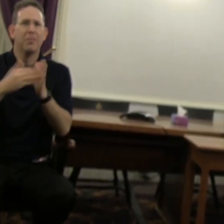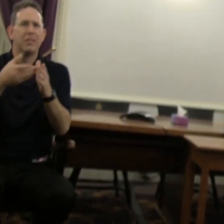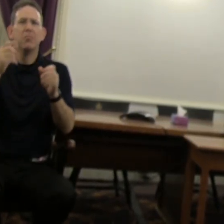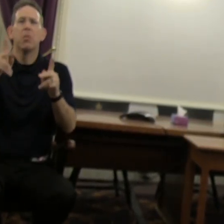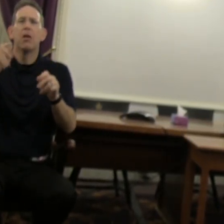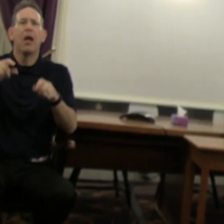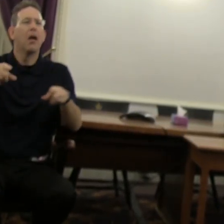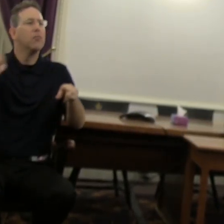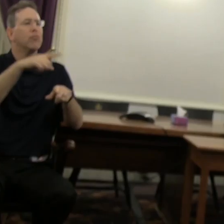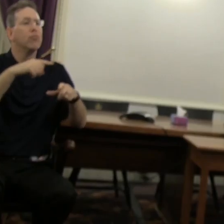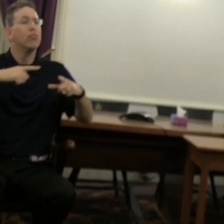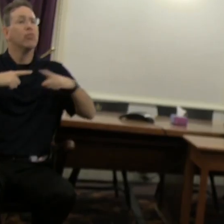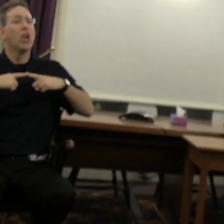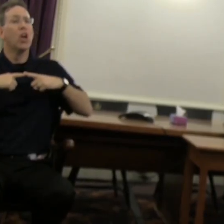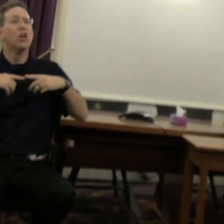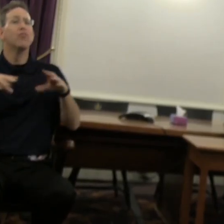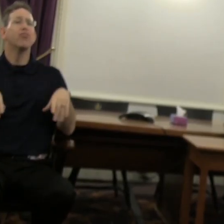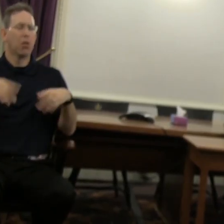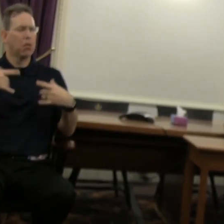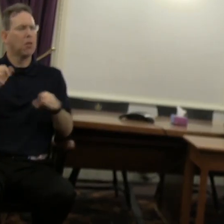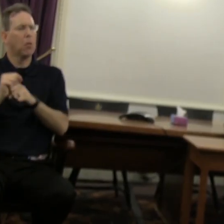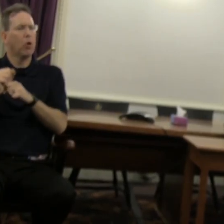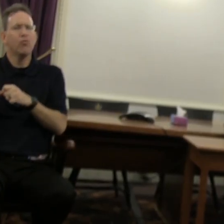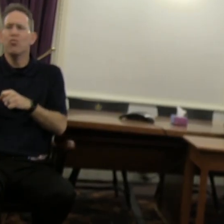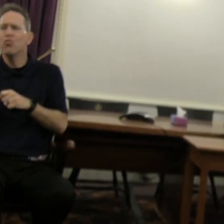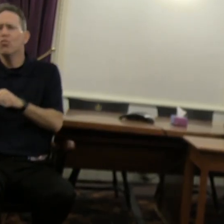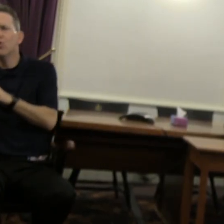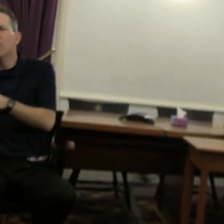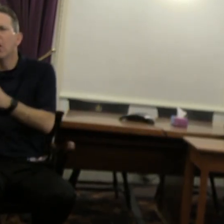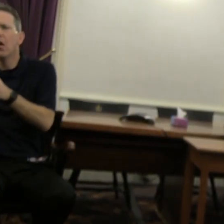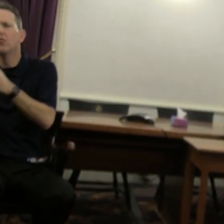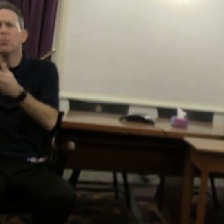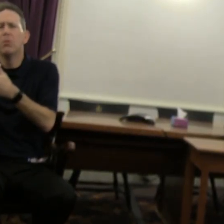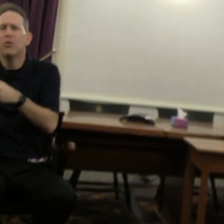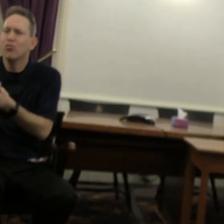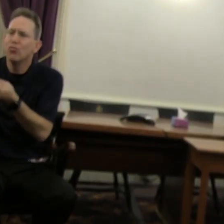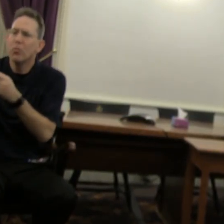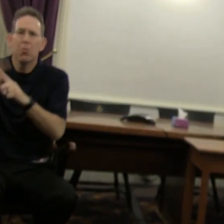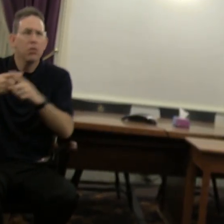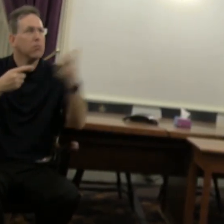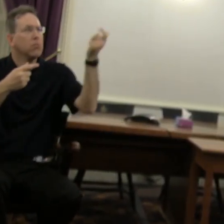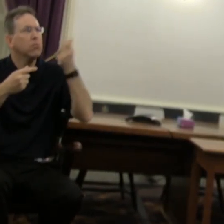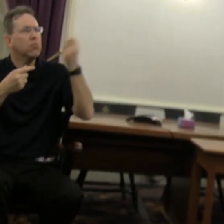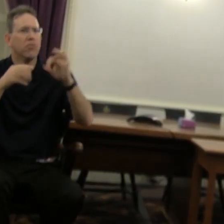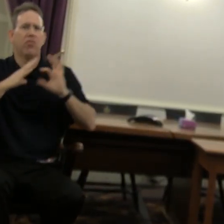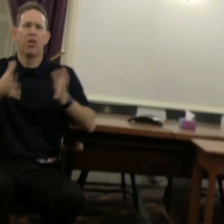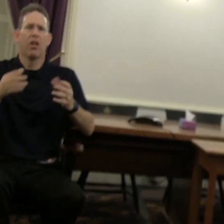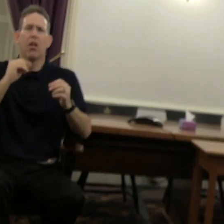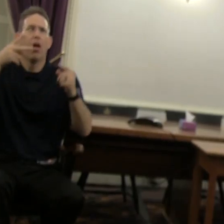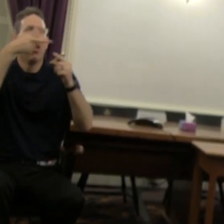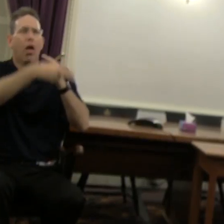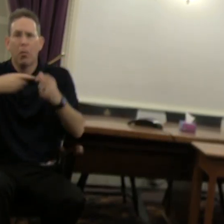criteria are met. This removes an unfair work disincentive upon reaching